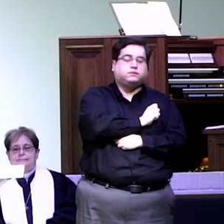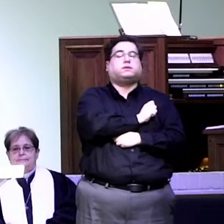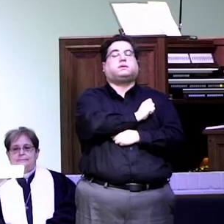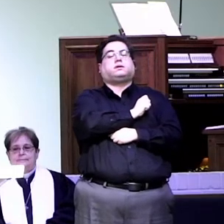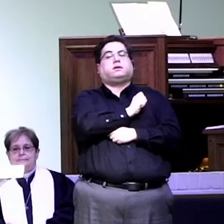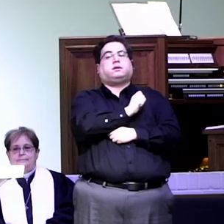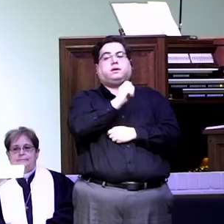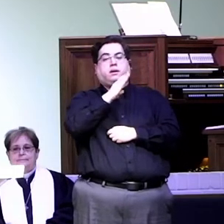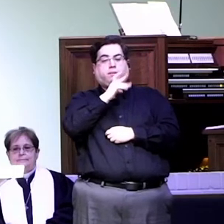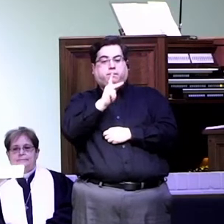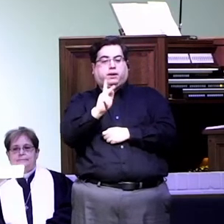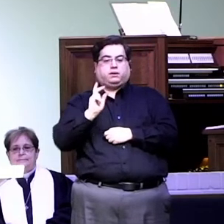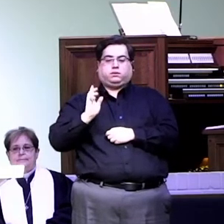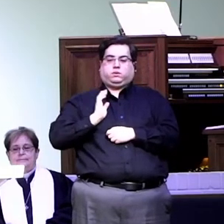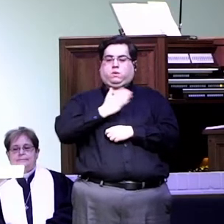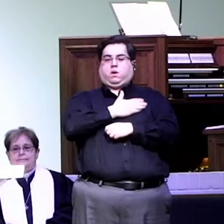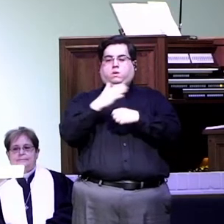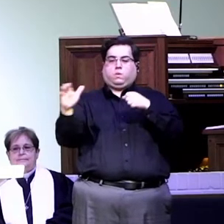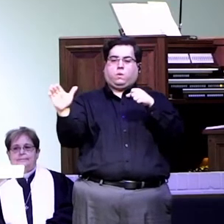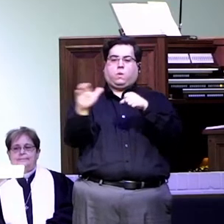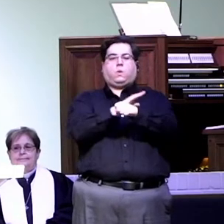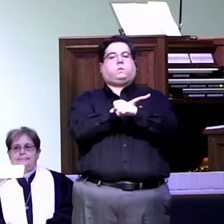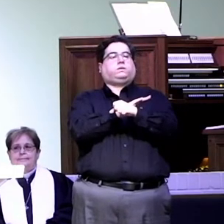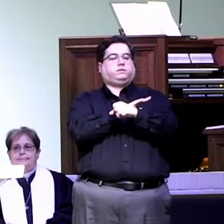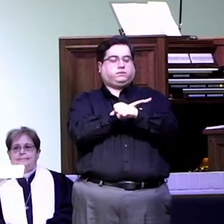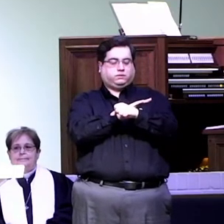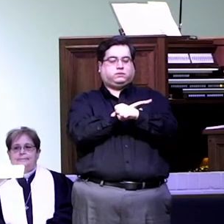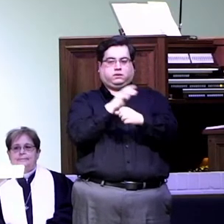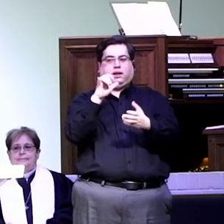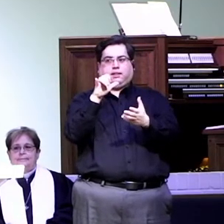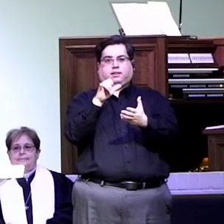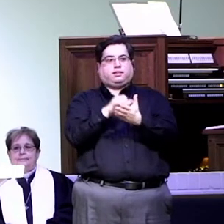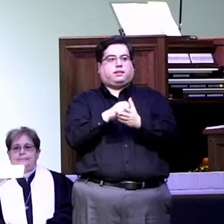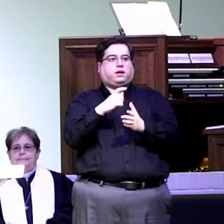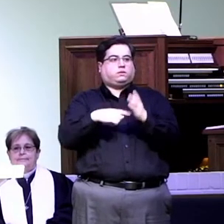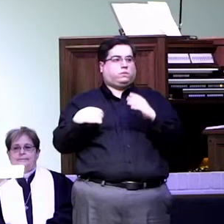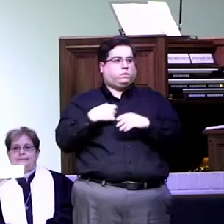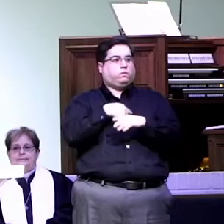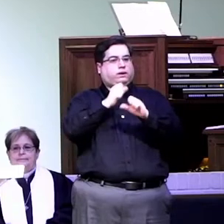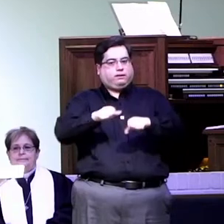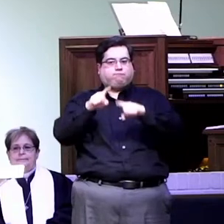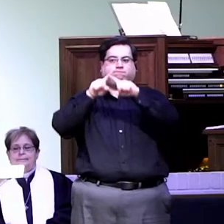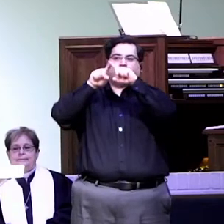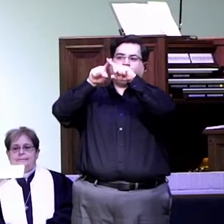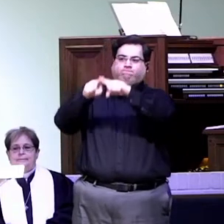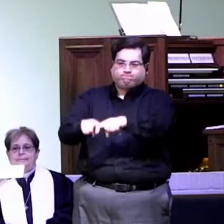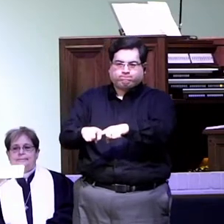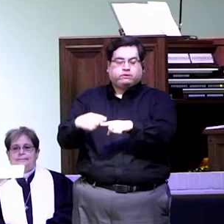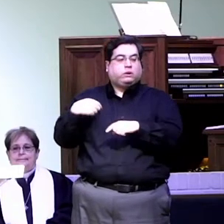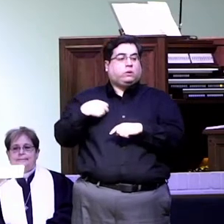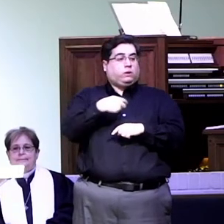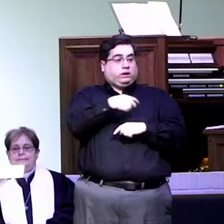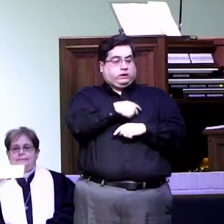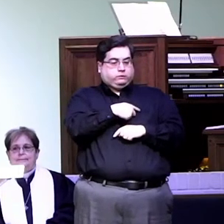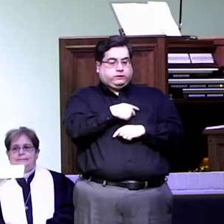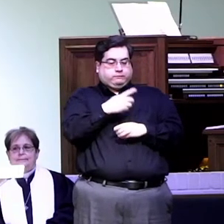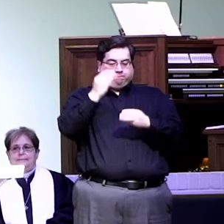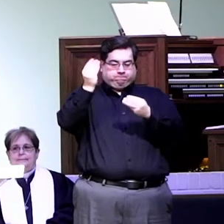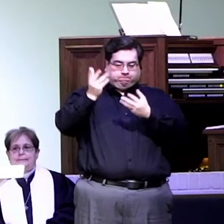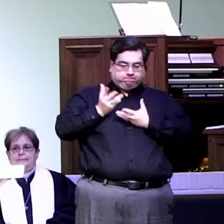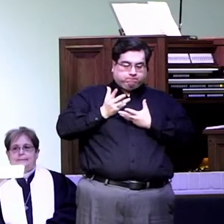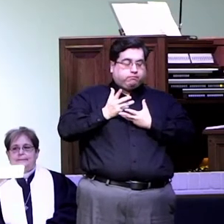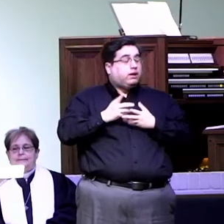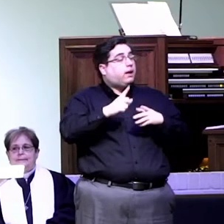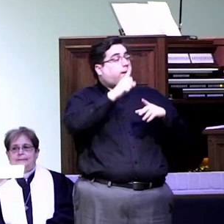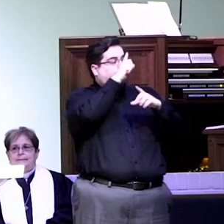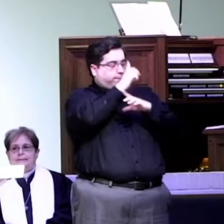our wholeness. That's what we can count on when we get this invitation, peace